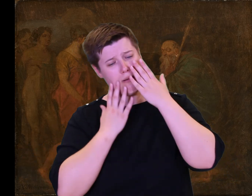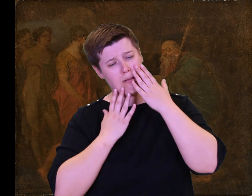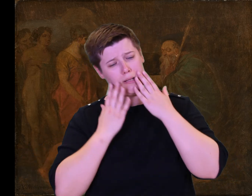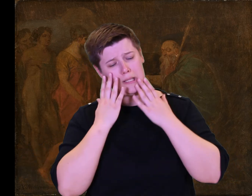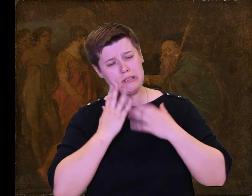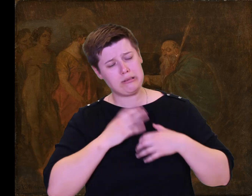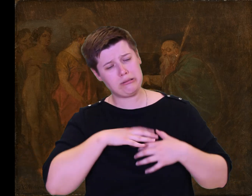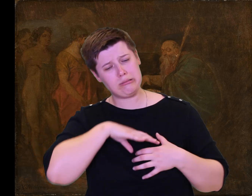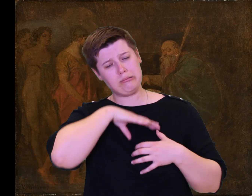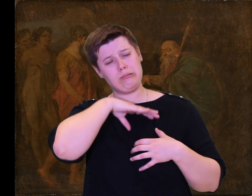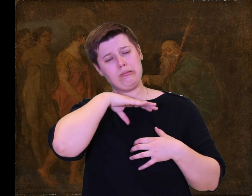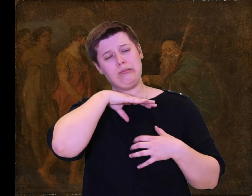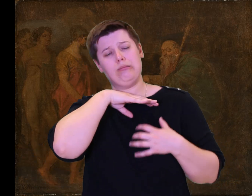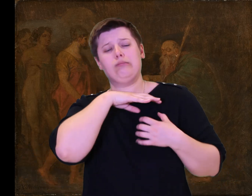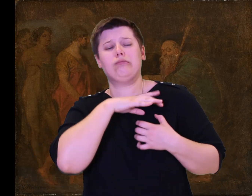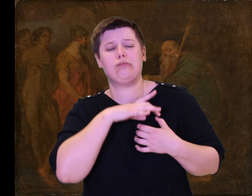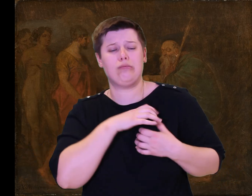leaves are beds for him.